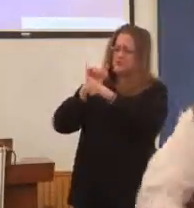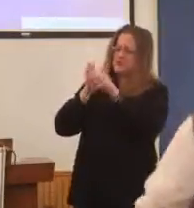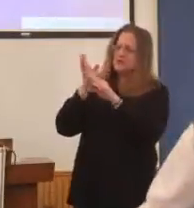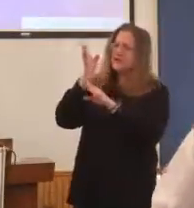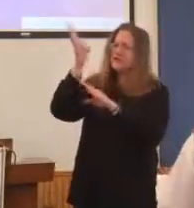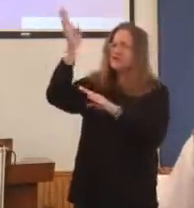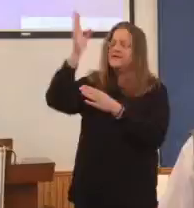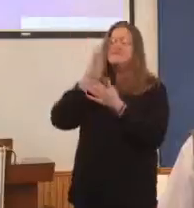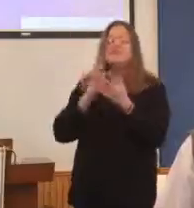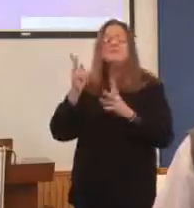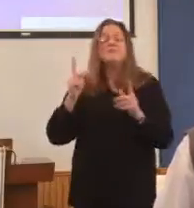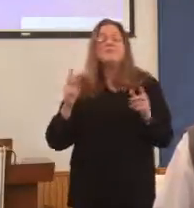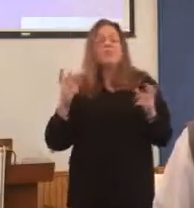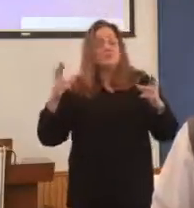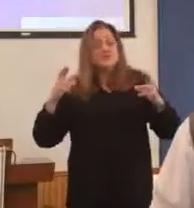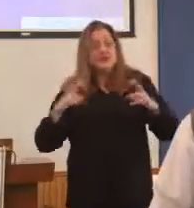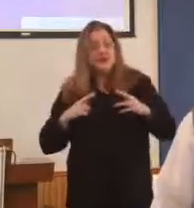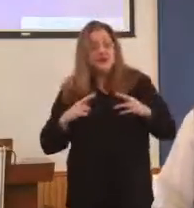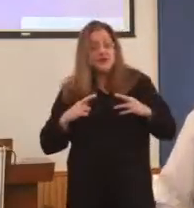people even retired.